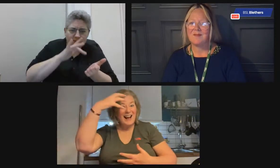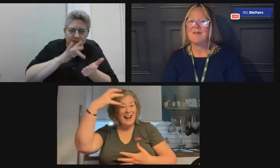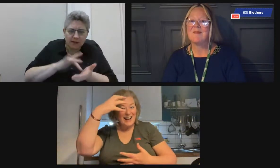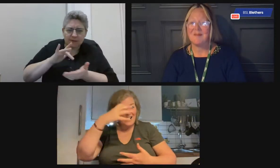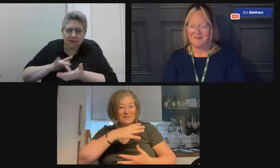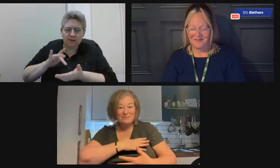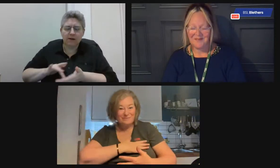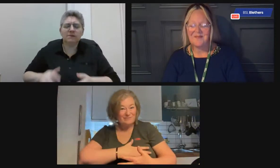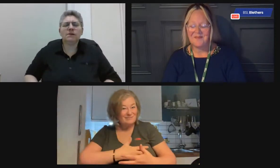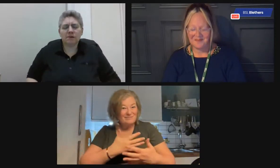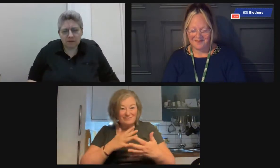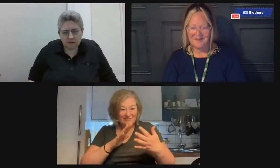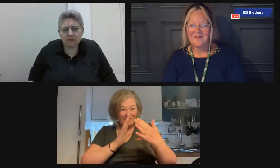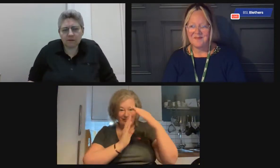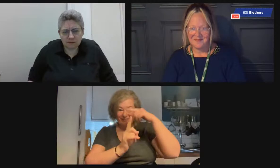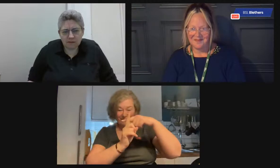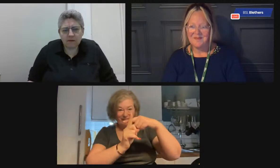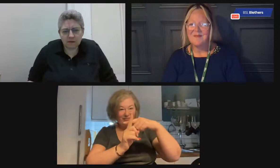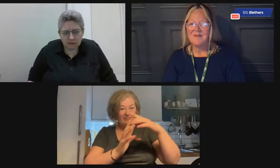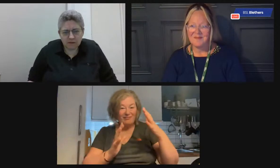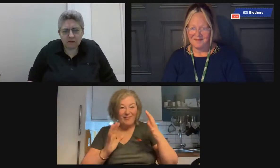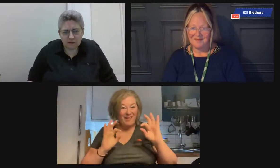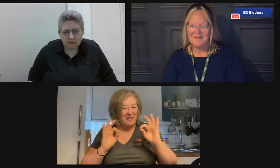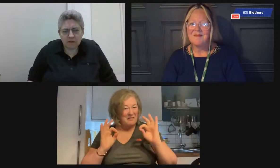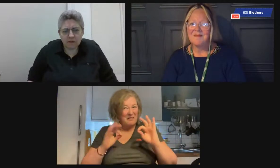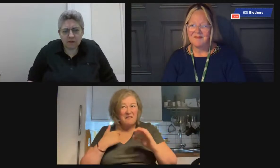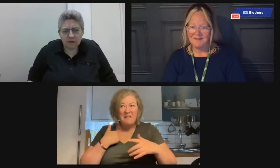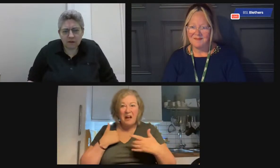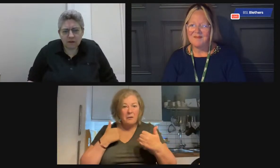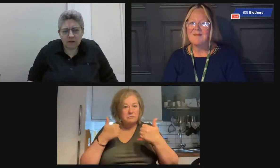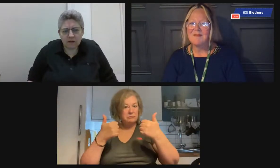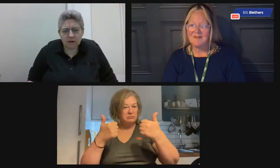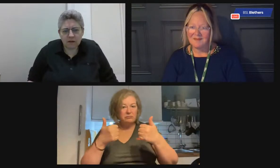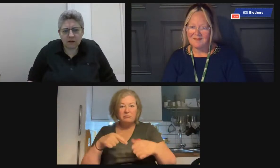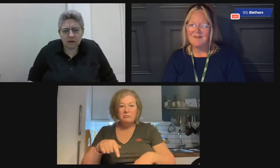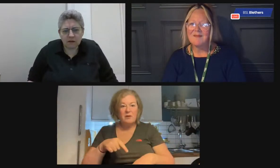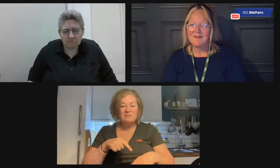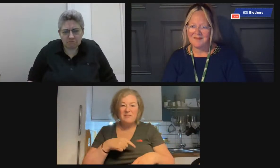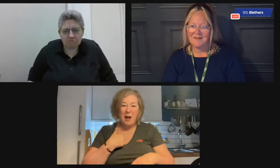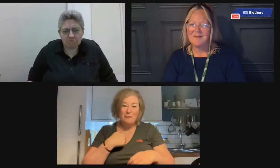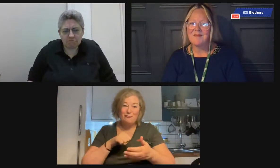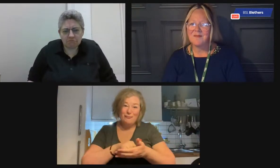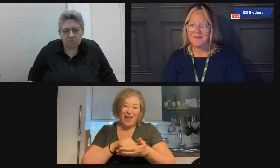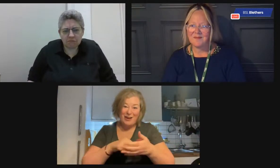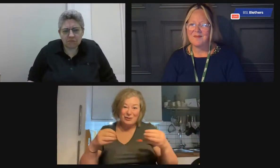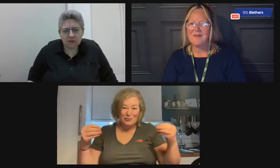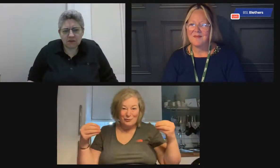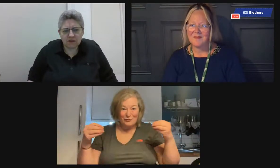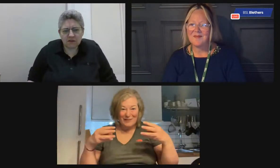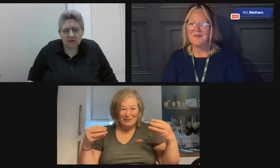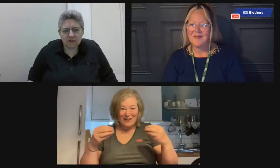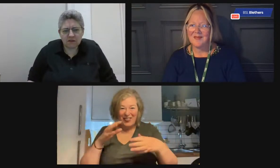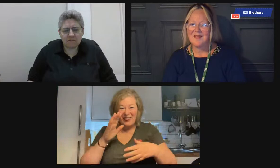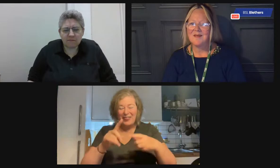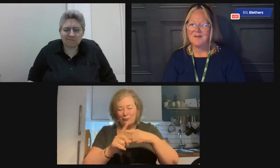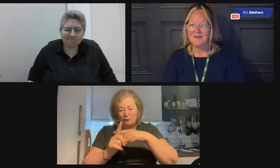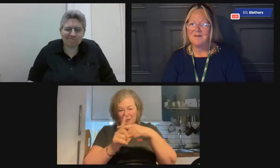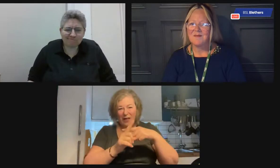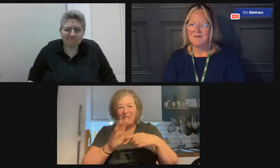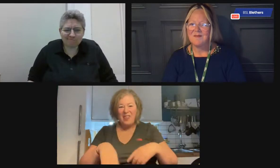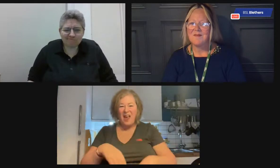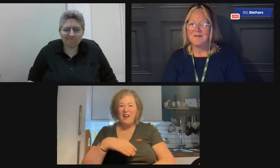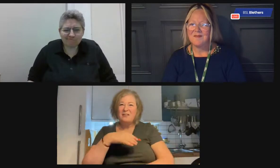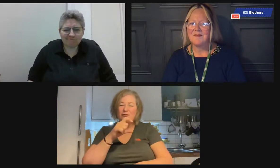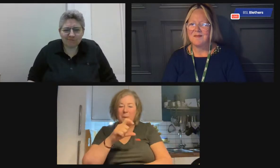Radiotherapy is just it's like all of this radiation, and what you're getting is maybe your breast skin could